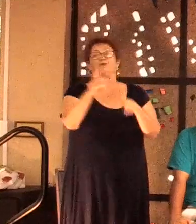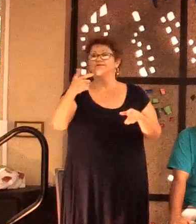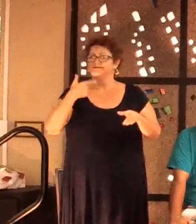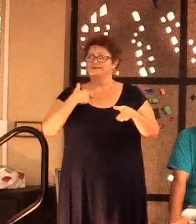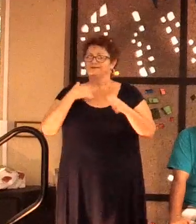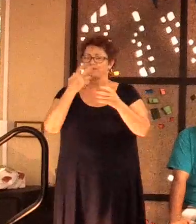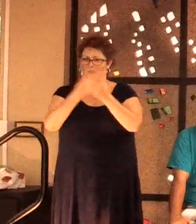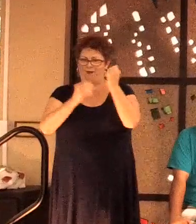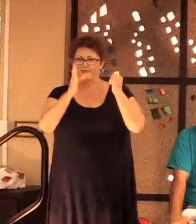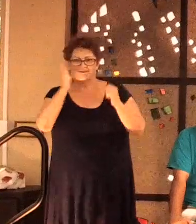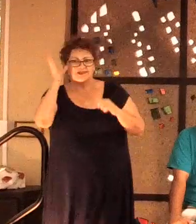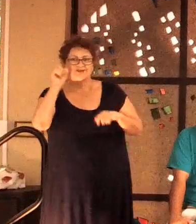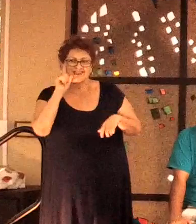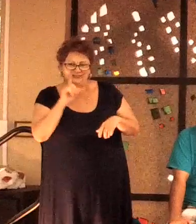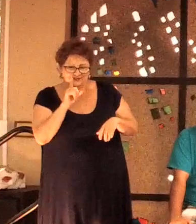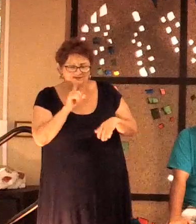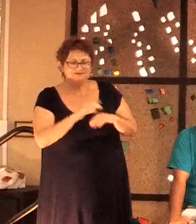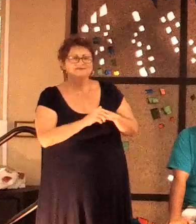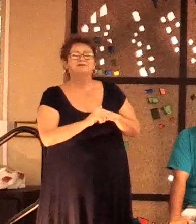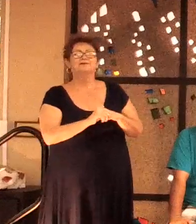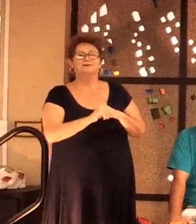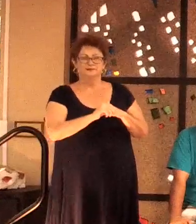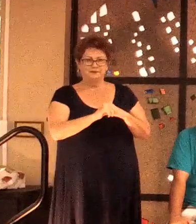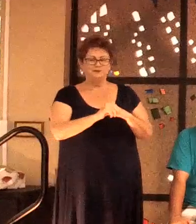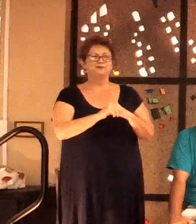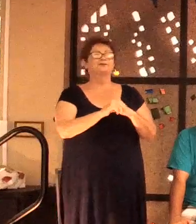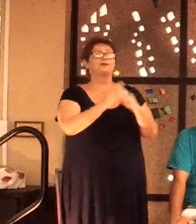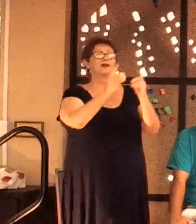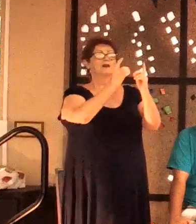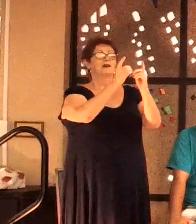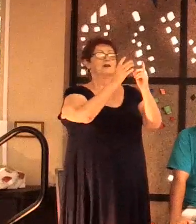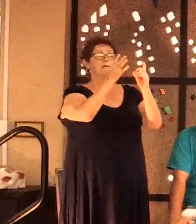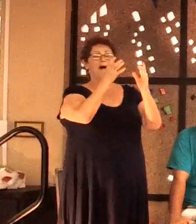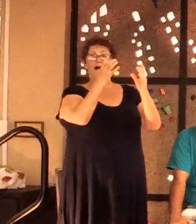We're discussing, yes. Both of my parents are deaf.